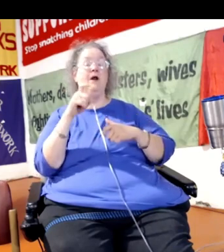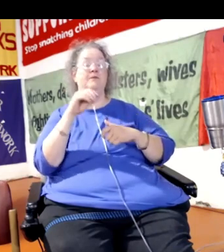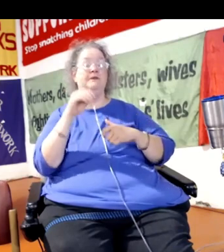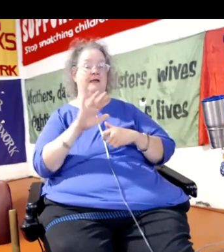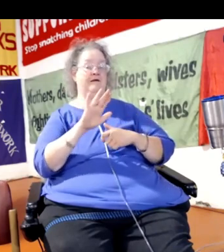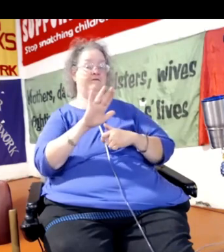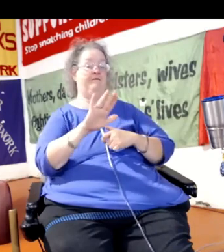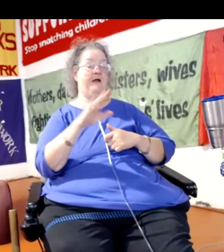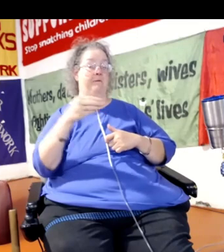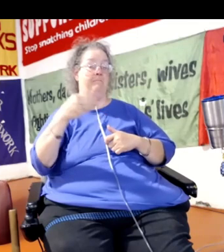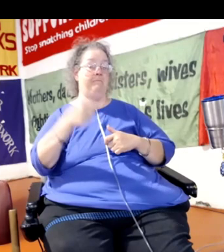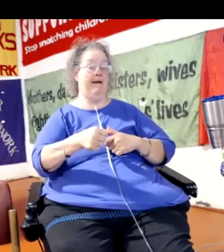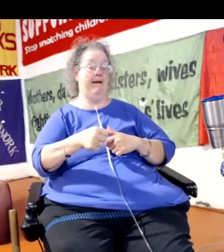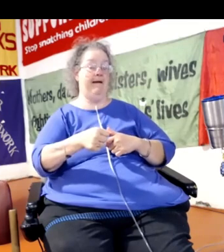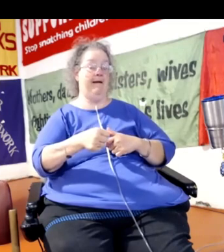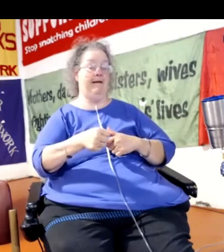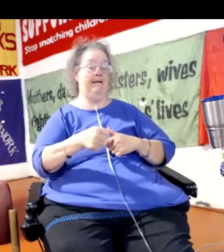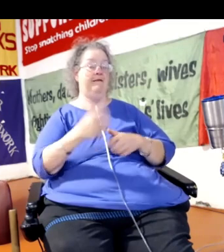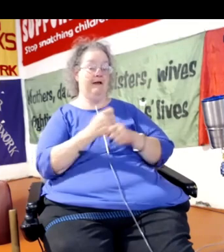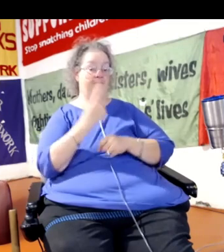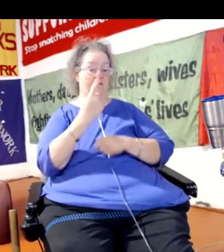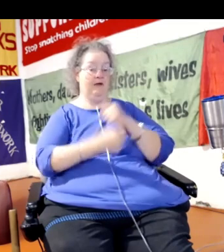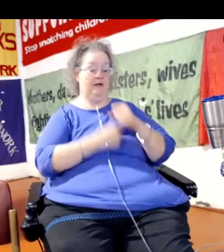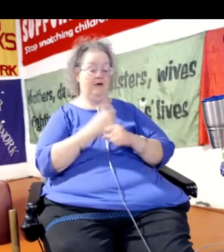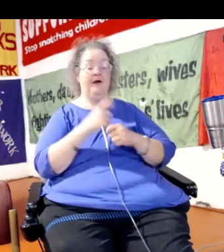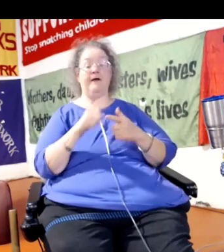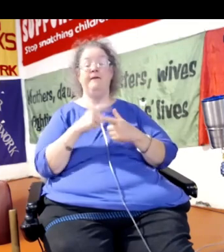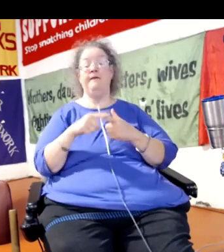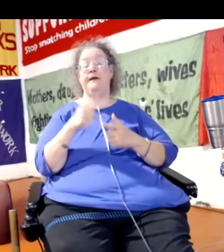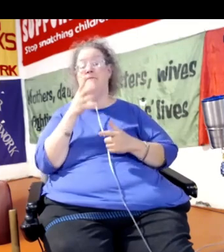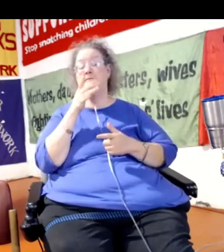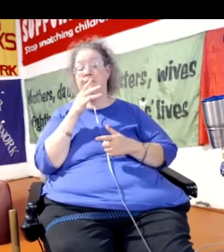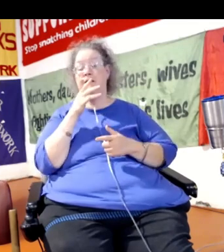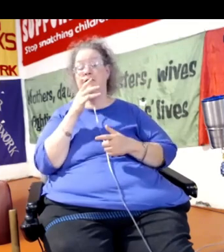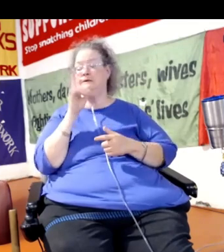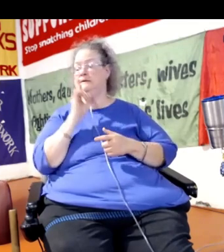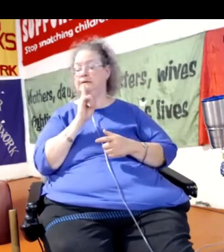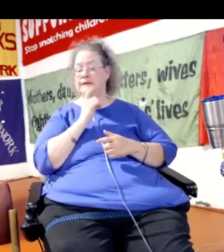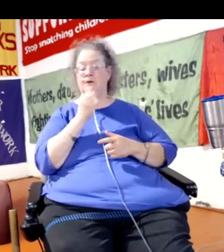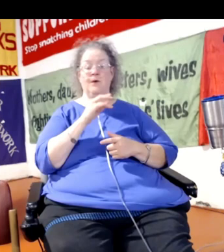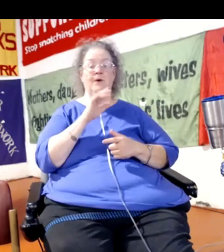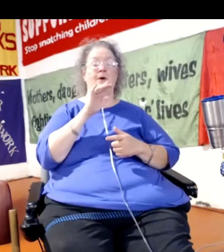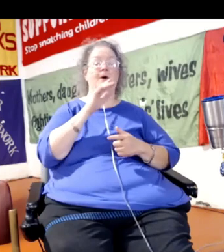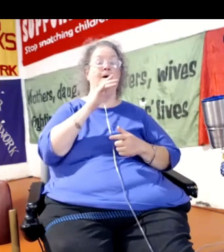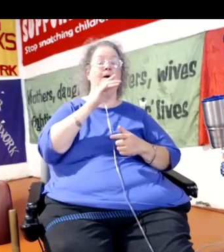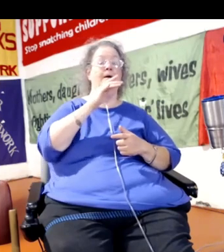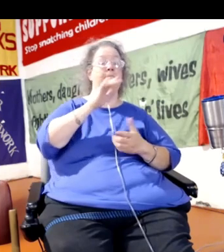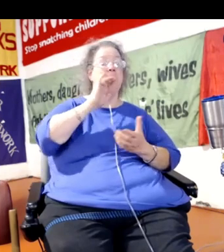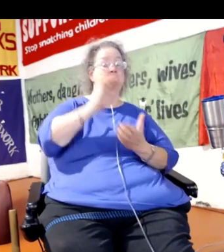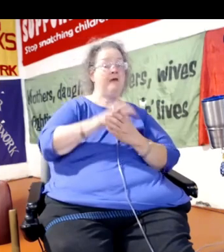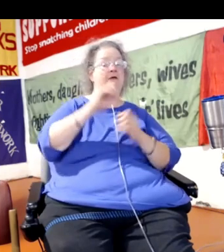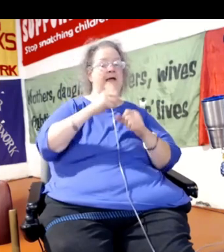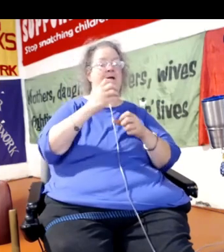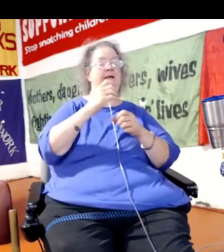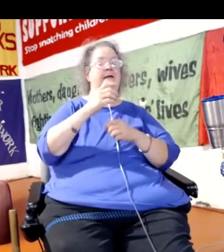And then after that, mothers, single or married, can claim a cash for care benefit to stay at